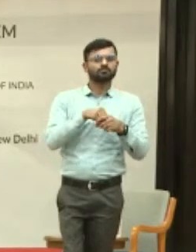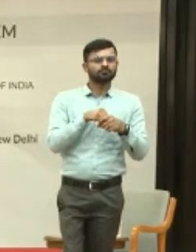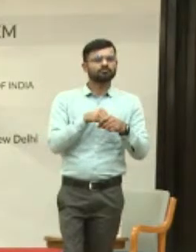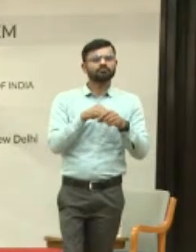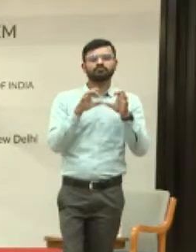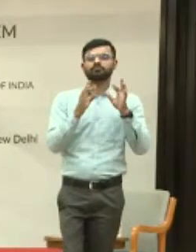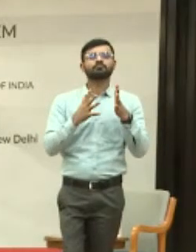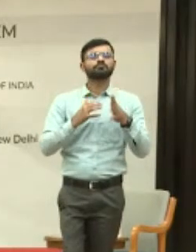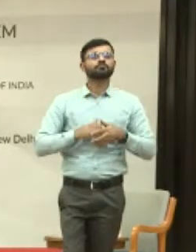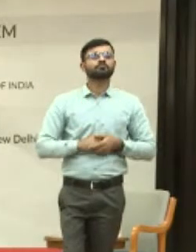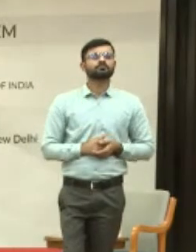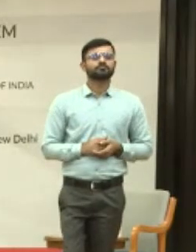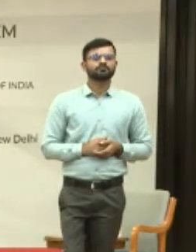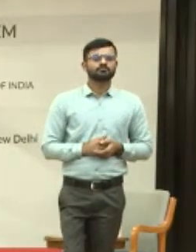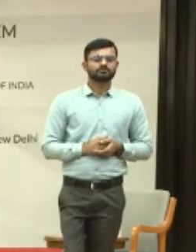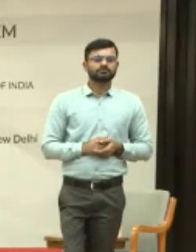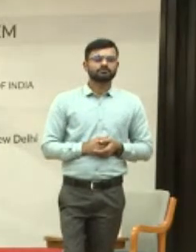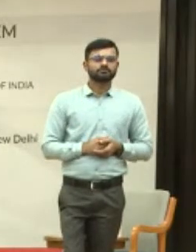existed.